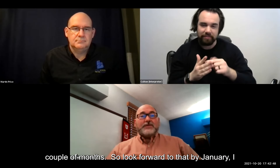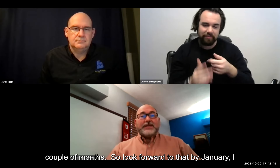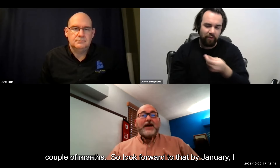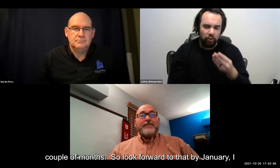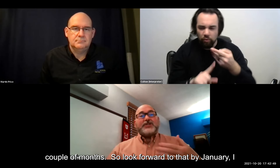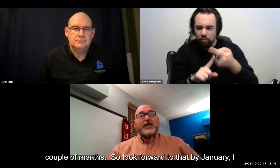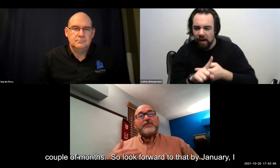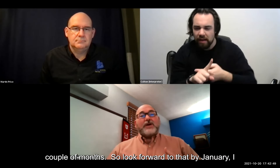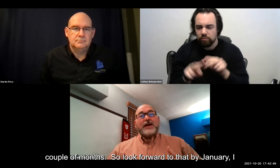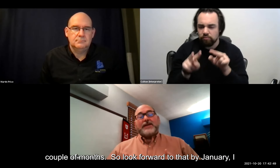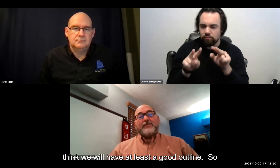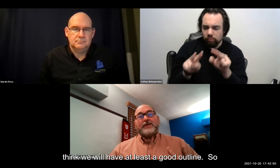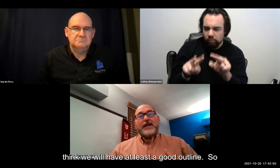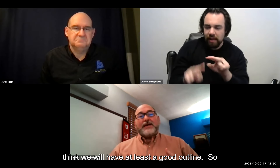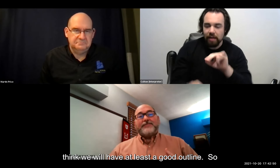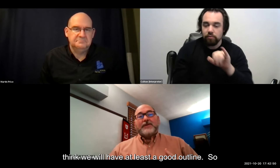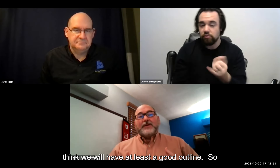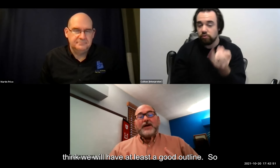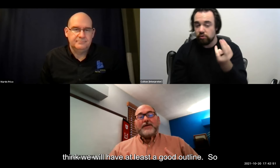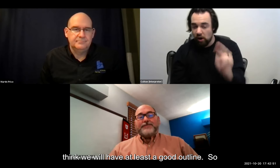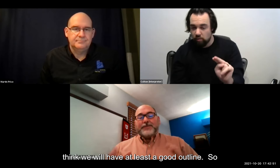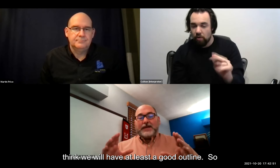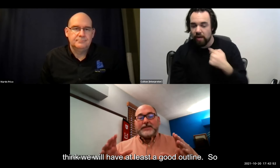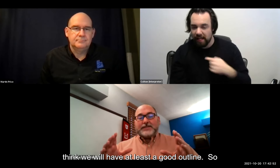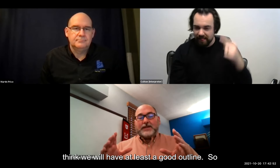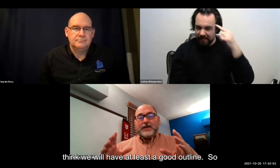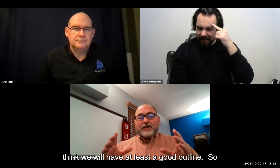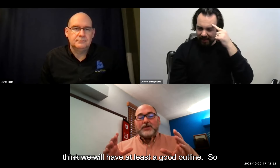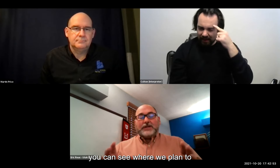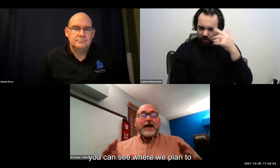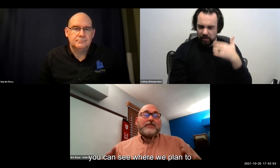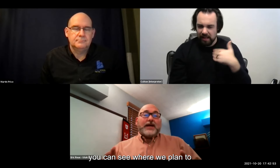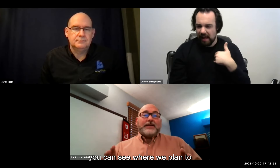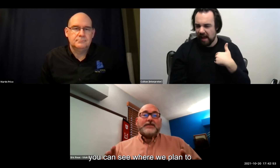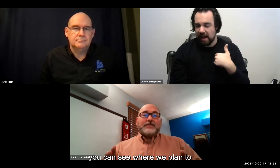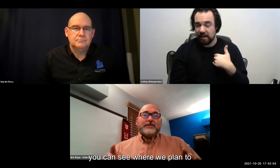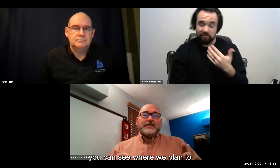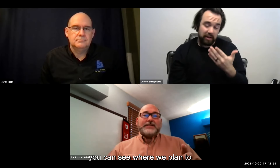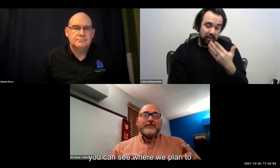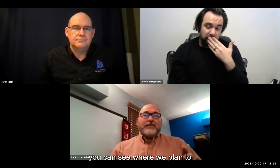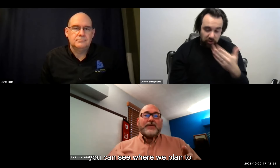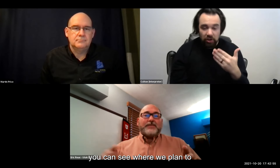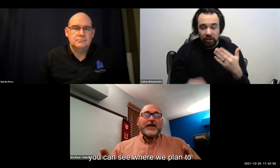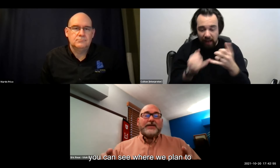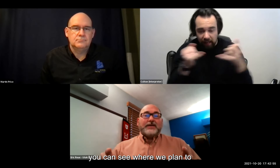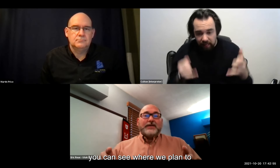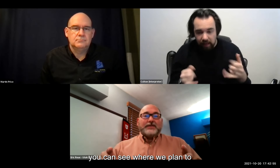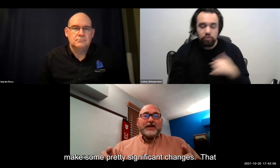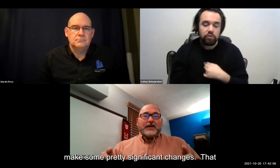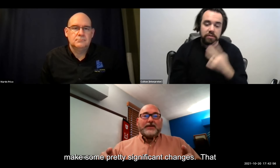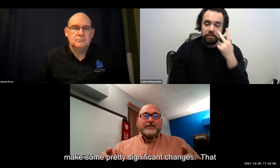look forward to that. By January, I think we're going to have at least a good outline so you can see where we